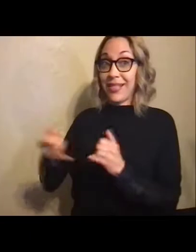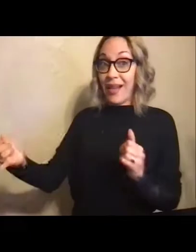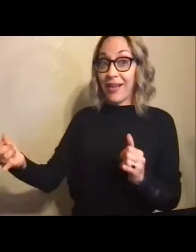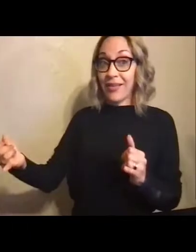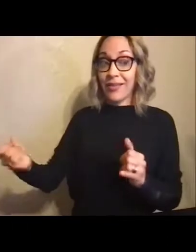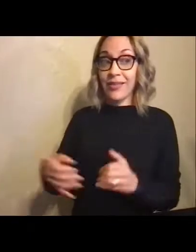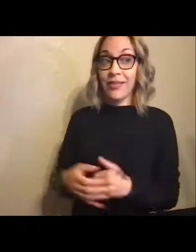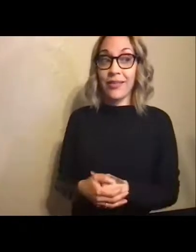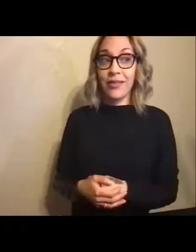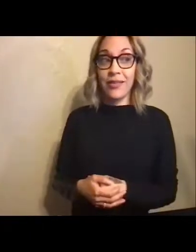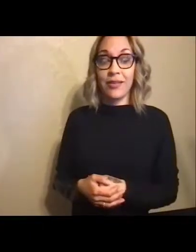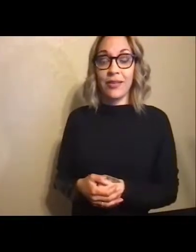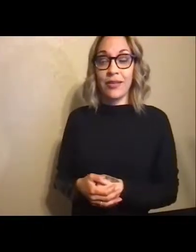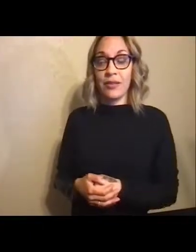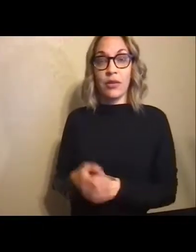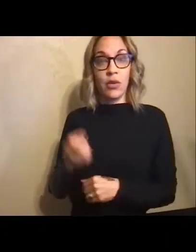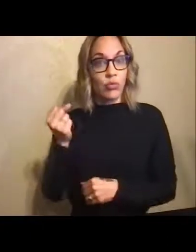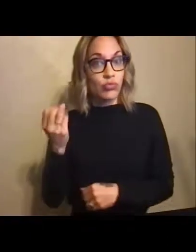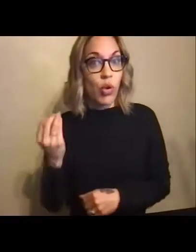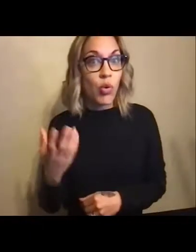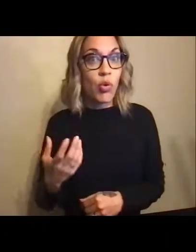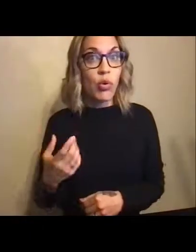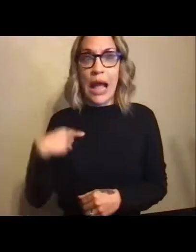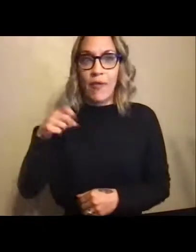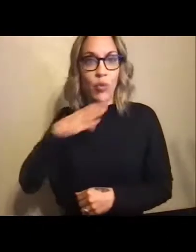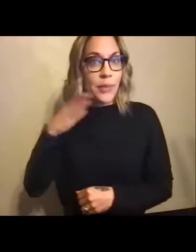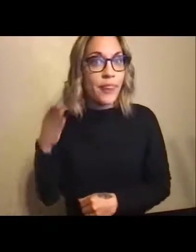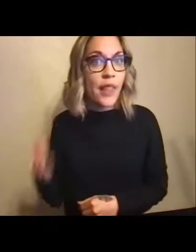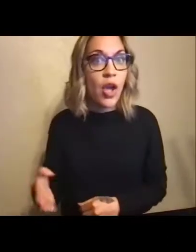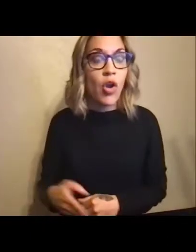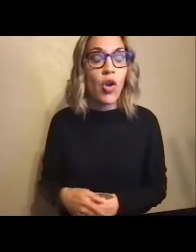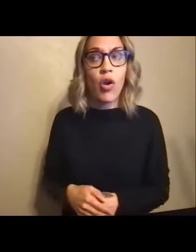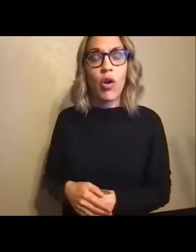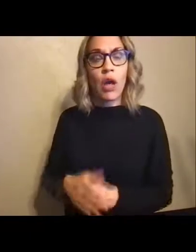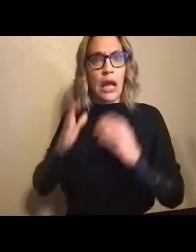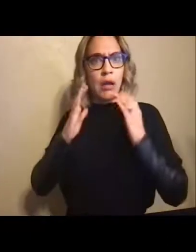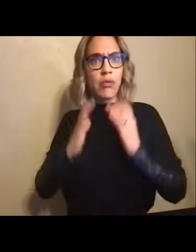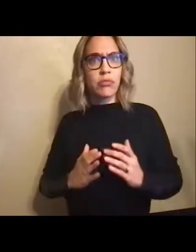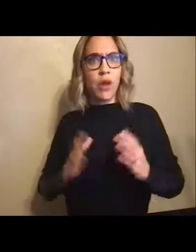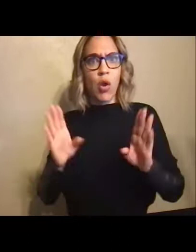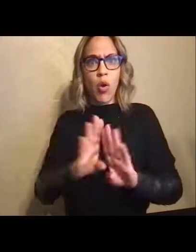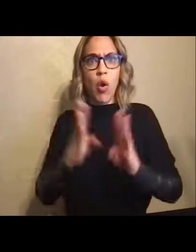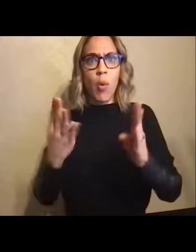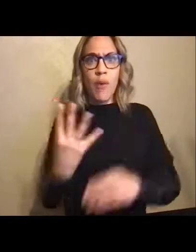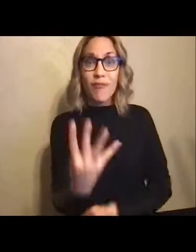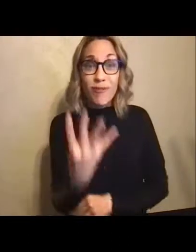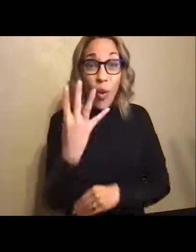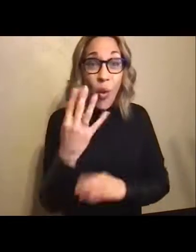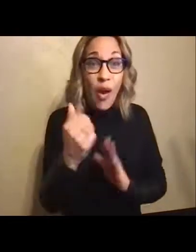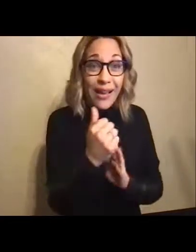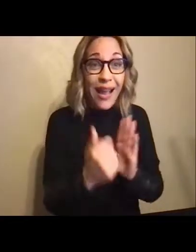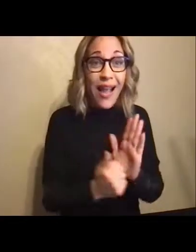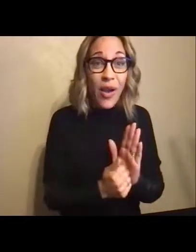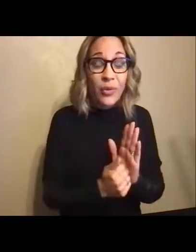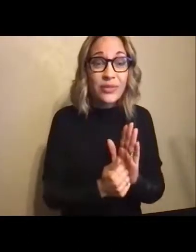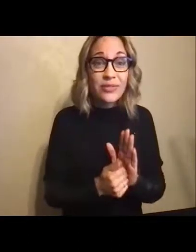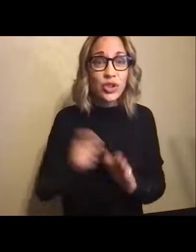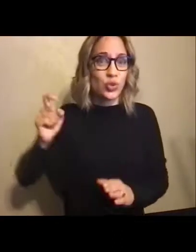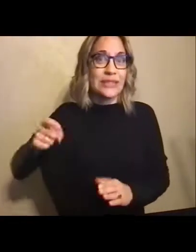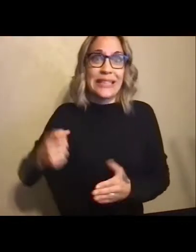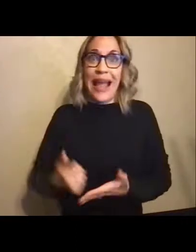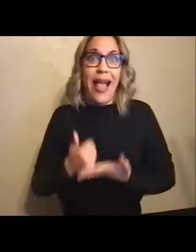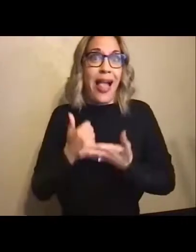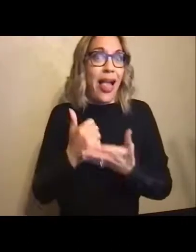wasn't my deadline, it was their deadline, my client's deadline. So I have to be there for them. I have to be there to support